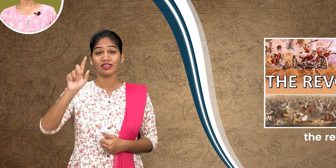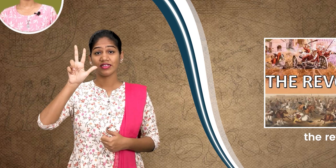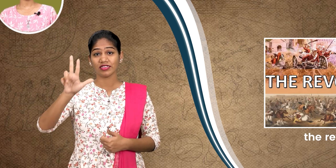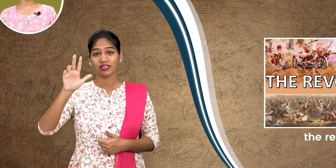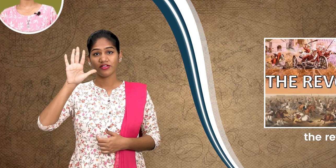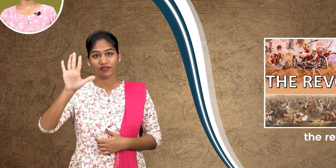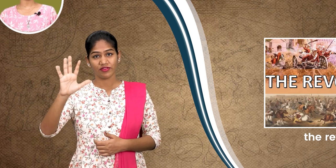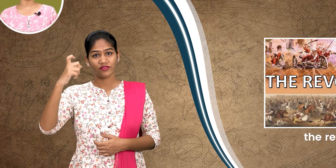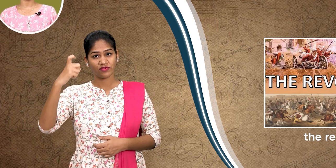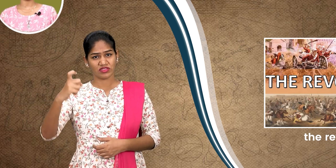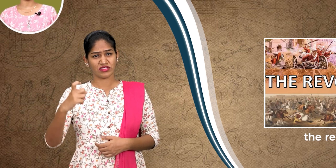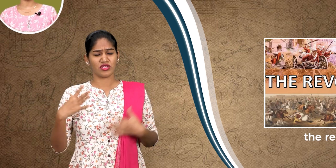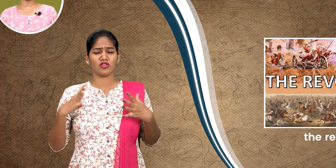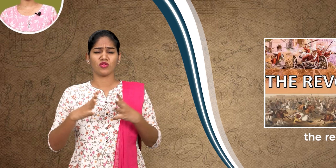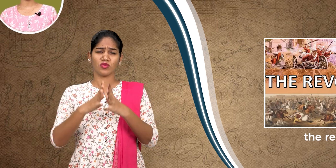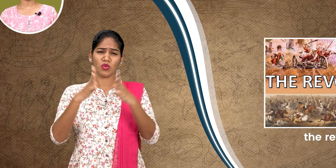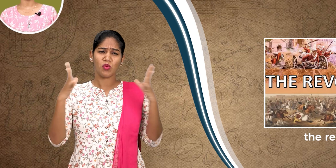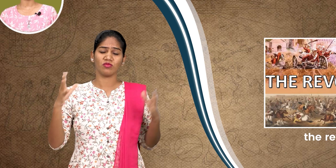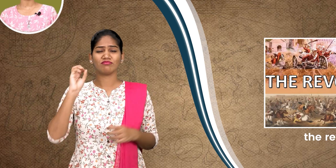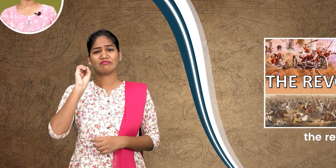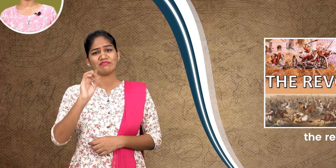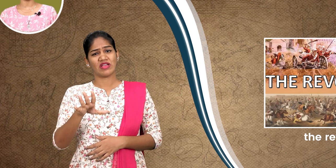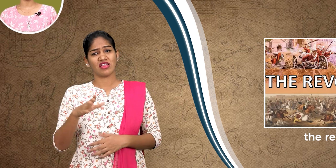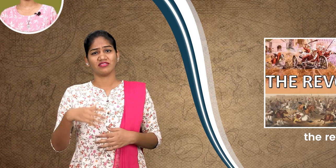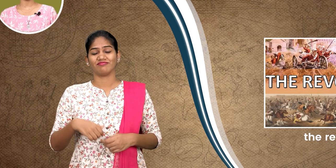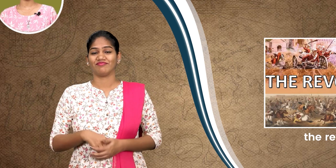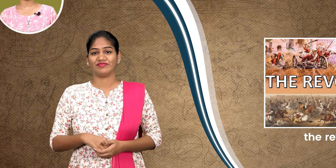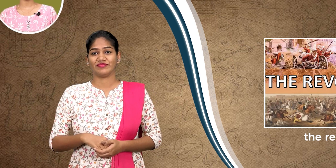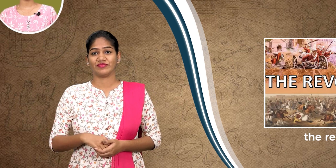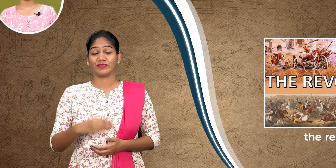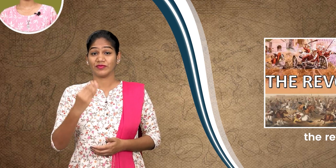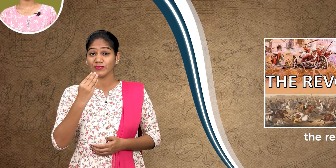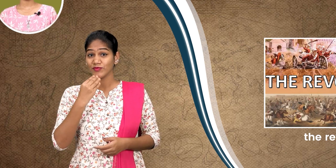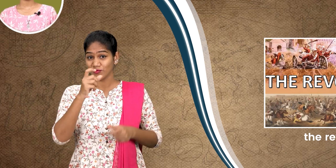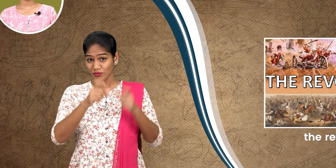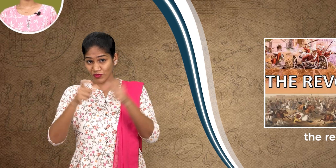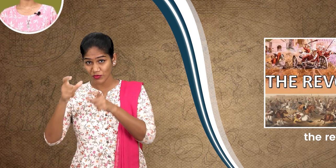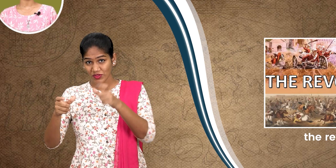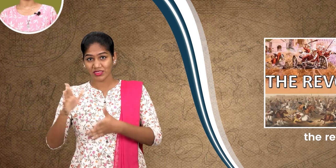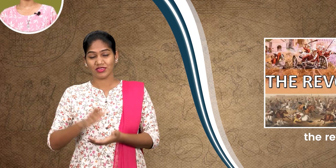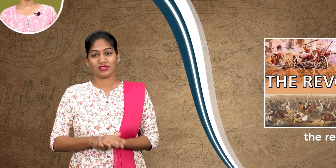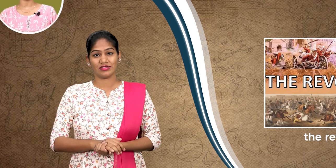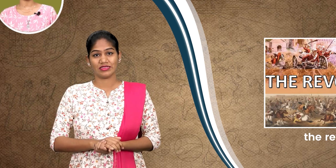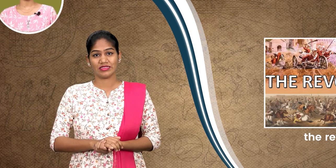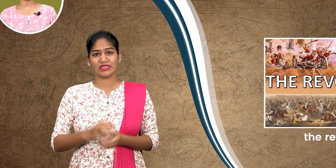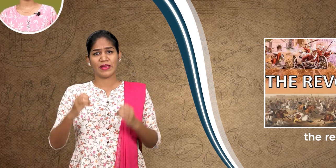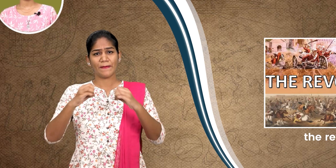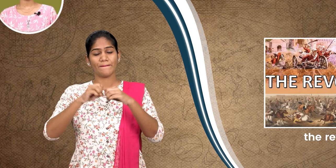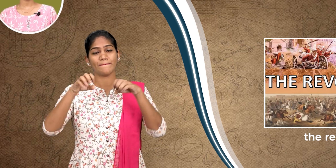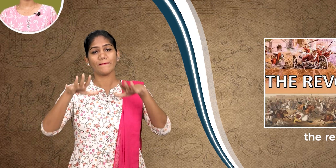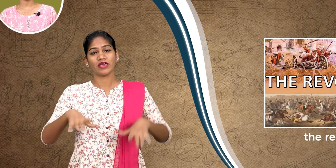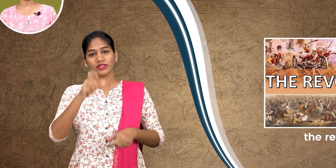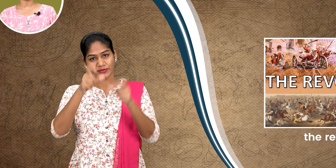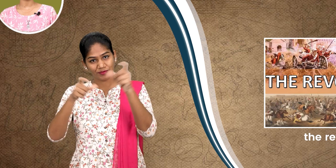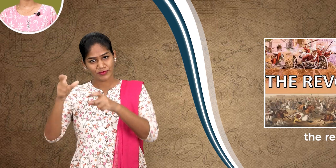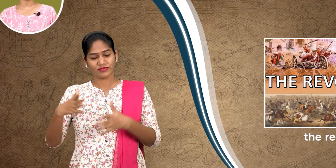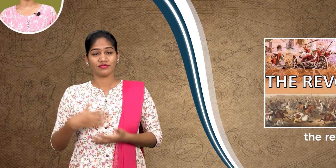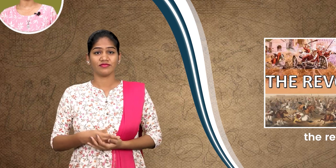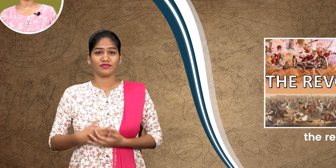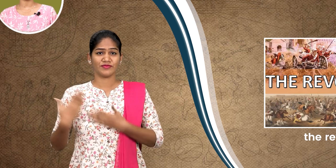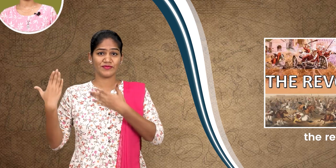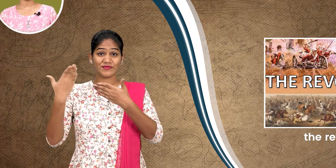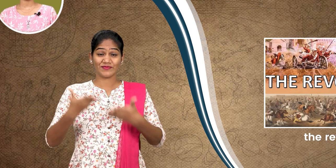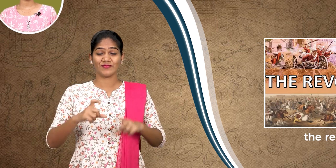a lot of bitterness between Muslims and the British had become